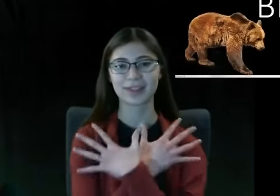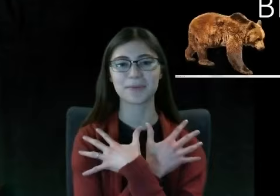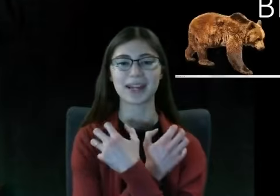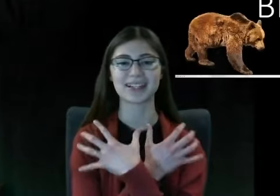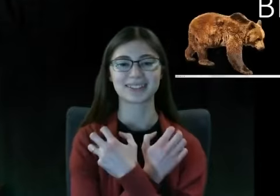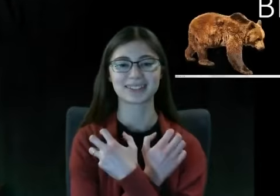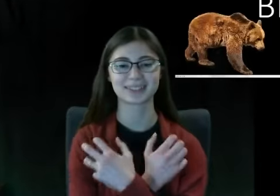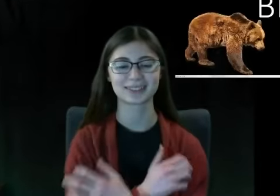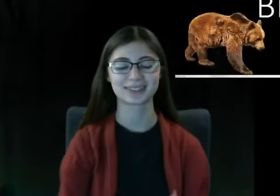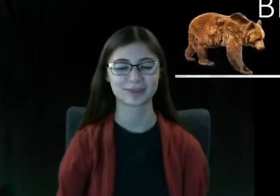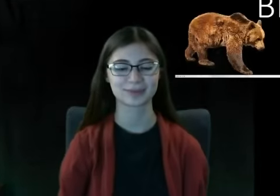Bear.